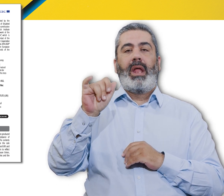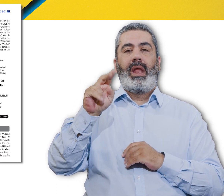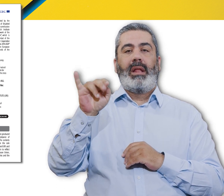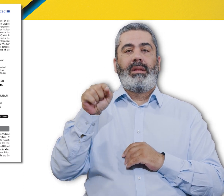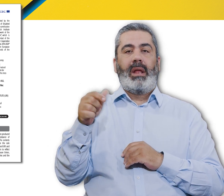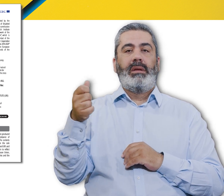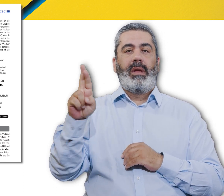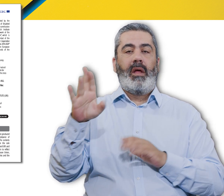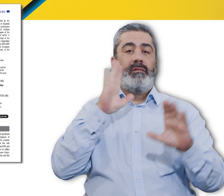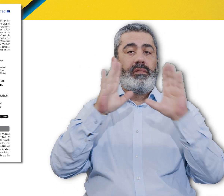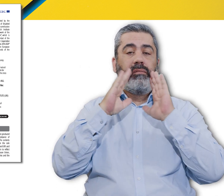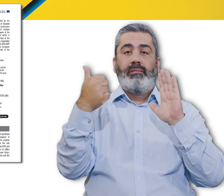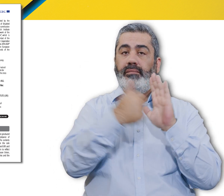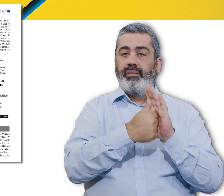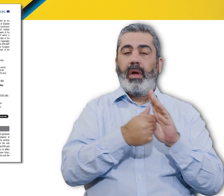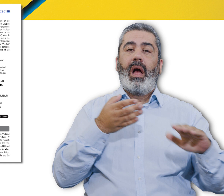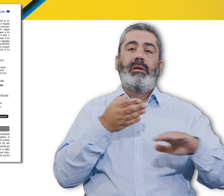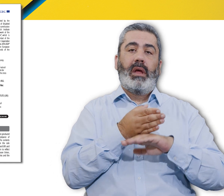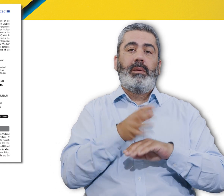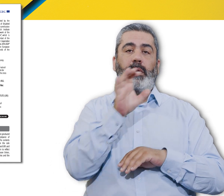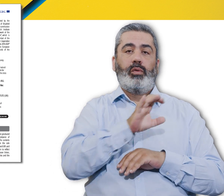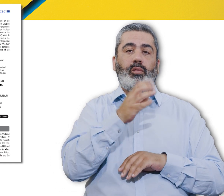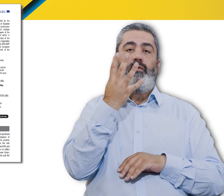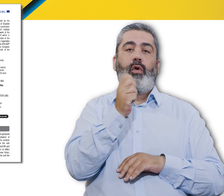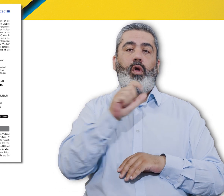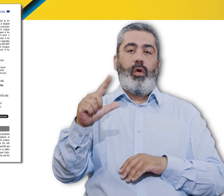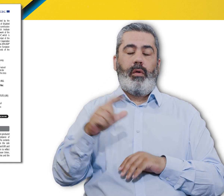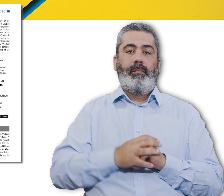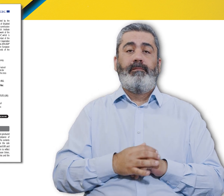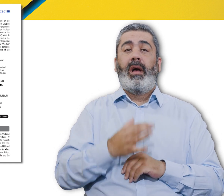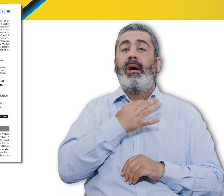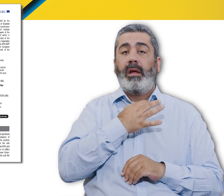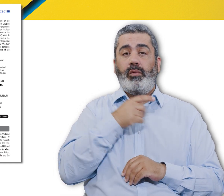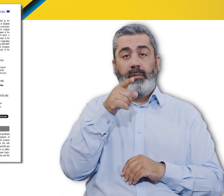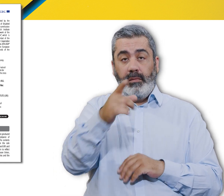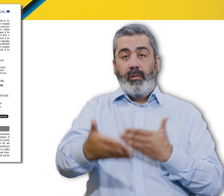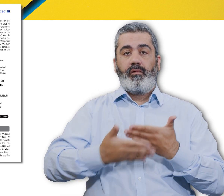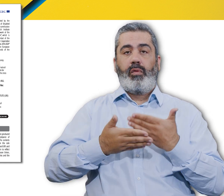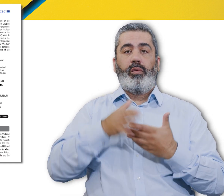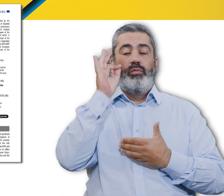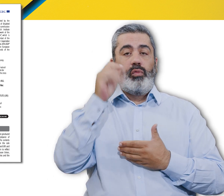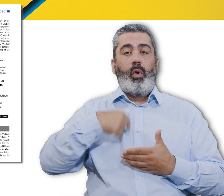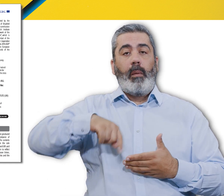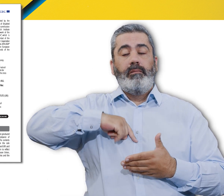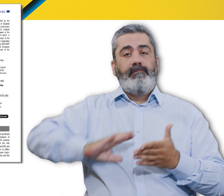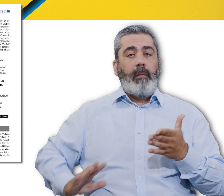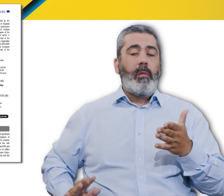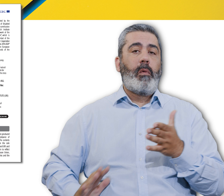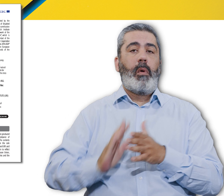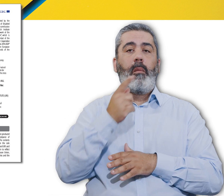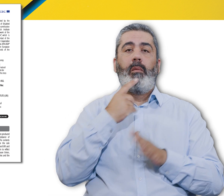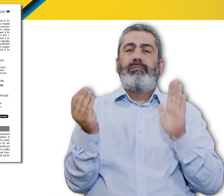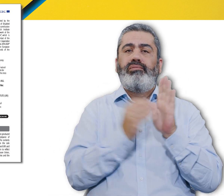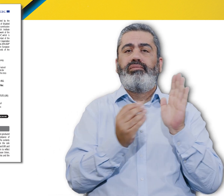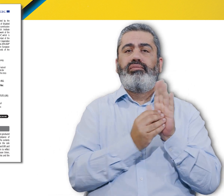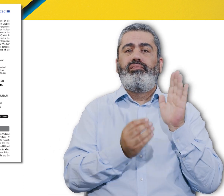www.facebook.com/accessibilitourism for all. We need your help to improve and update the contents of this guide, and we invite you to inform us of any changes by notifying us by